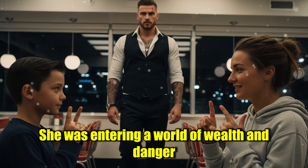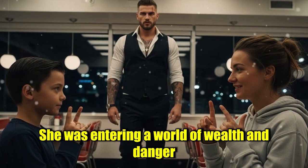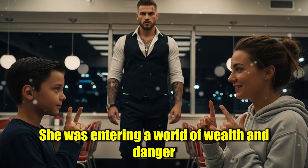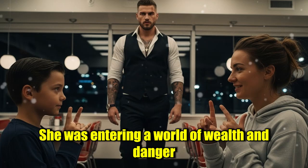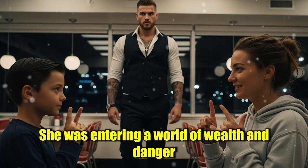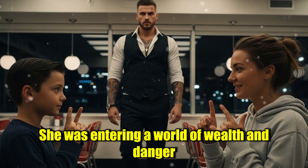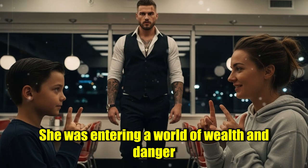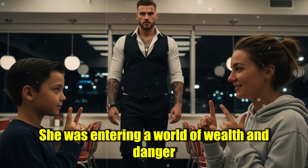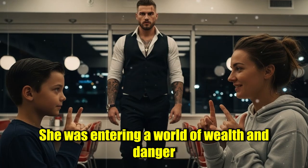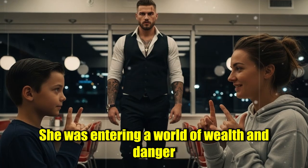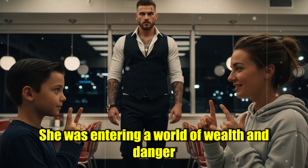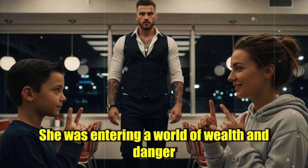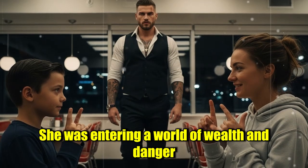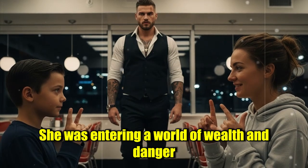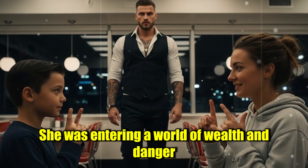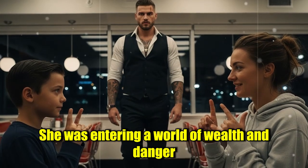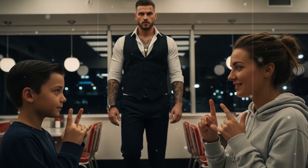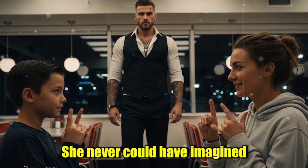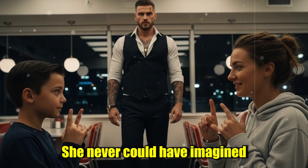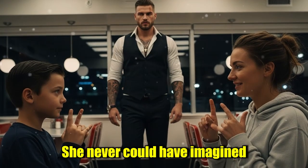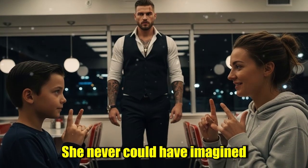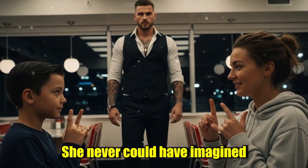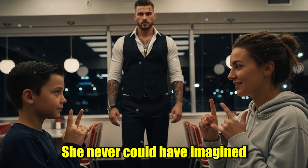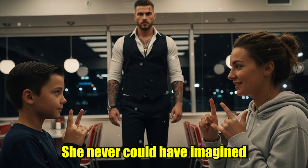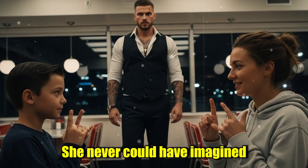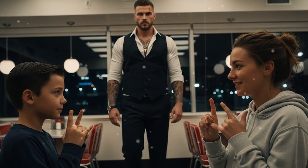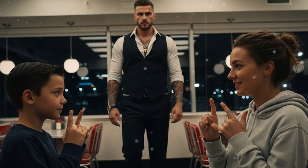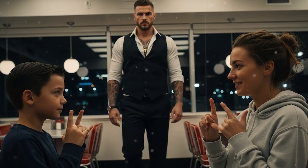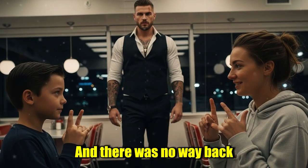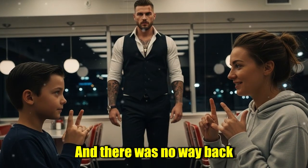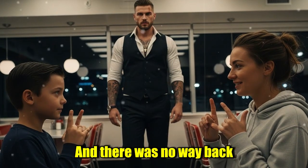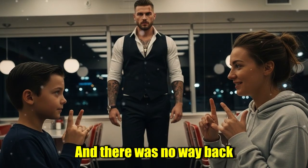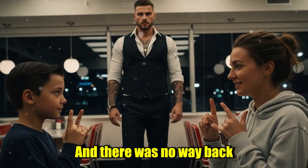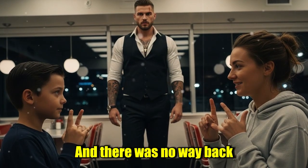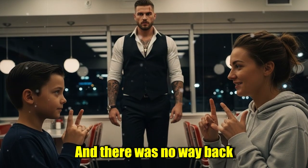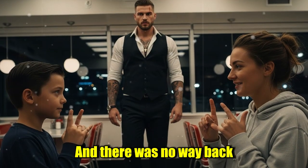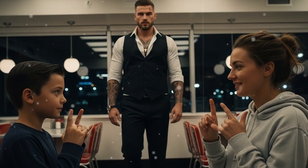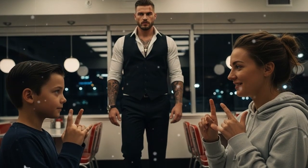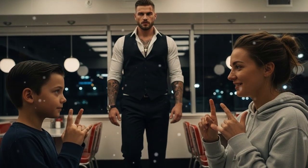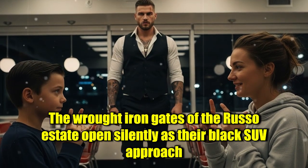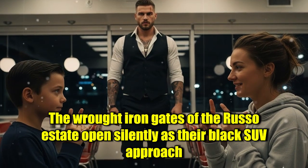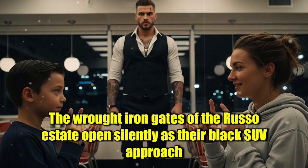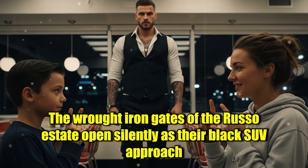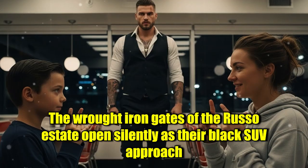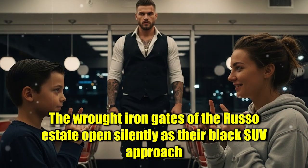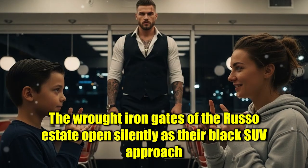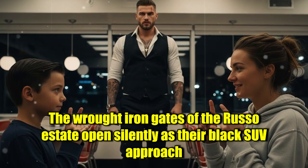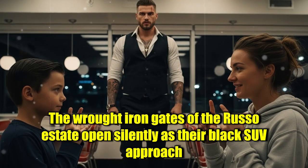was entering a world of wealth and danger she never could have imagined, and there was no way back. The wrought iron gates of the